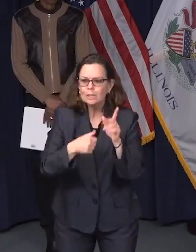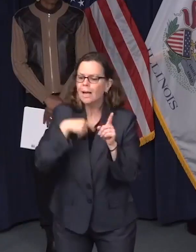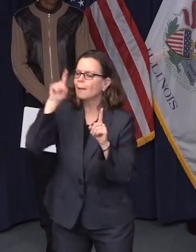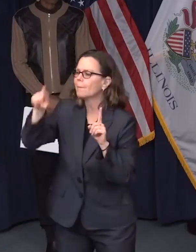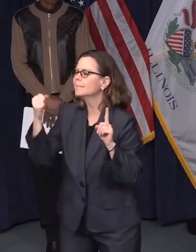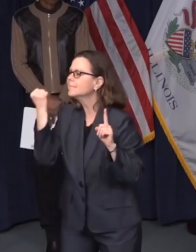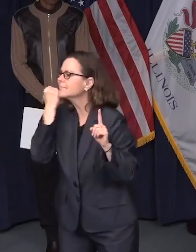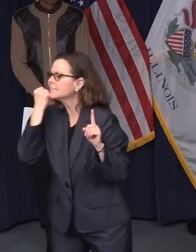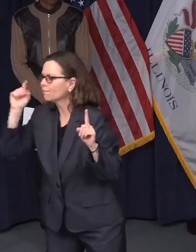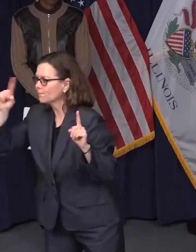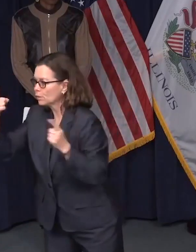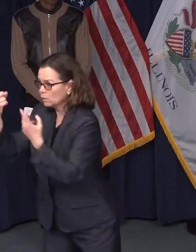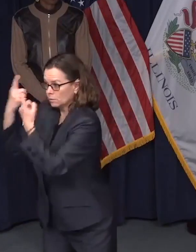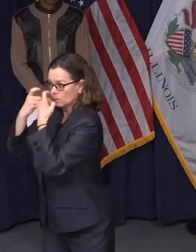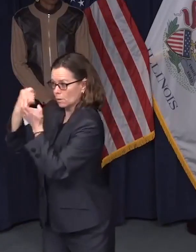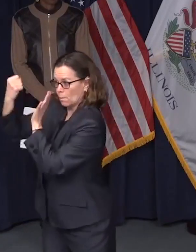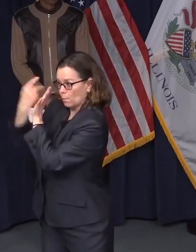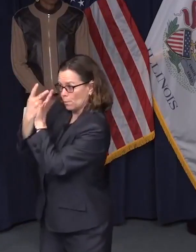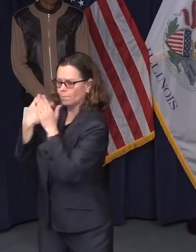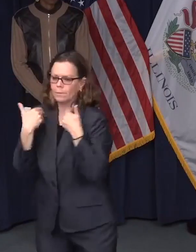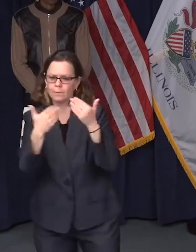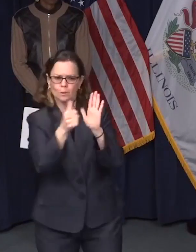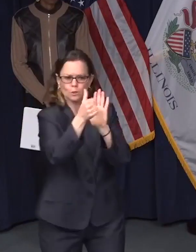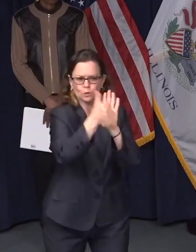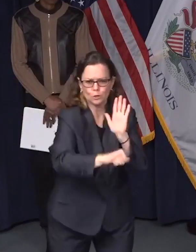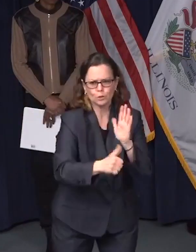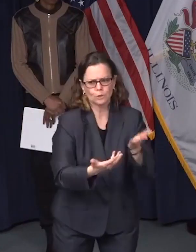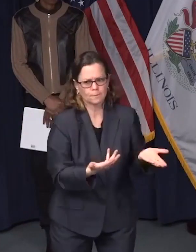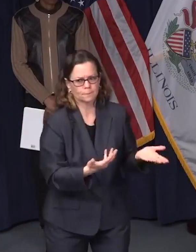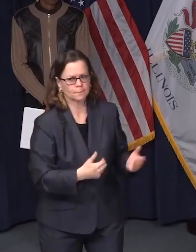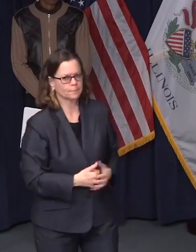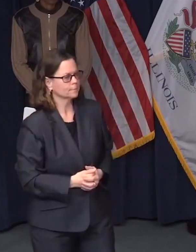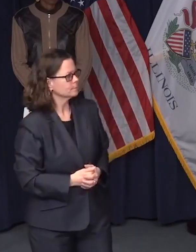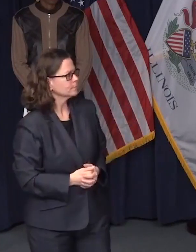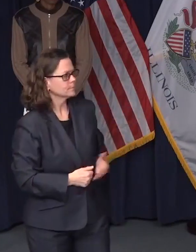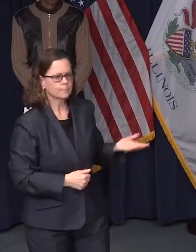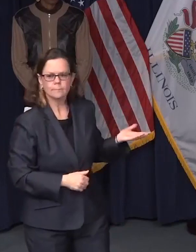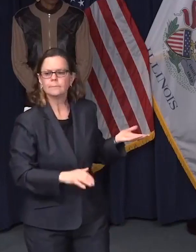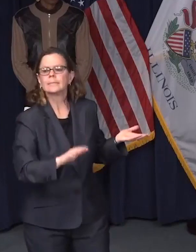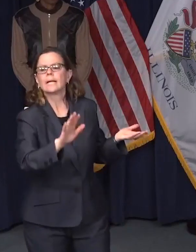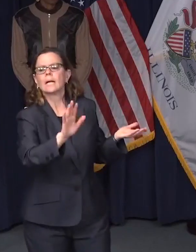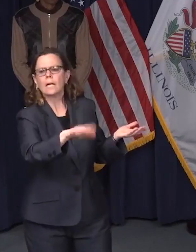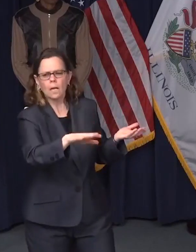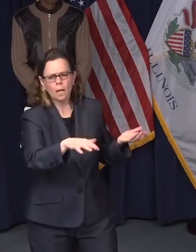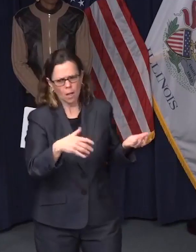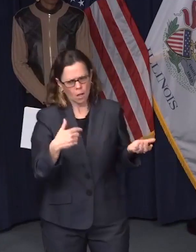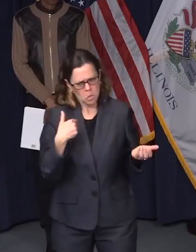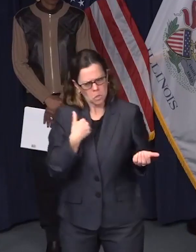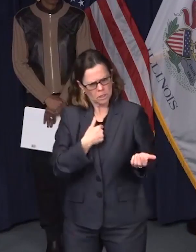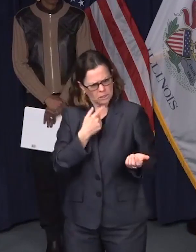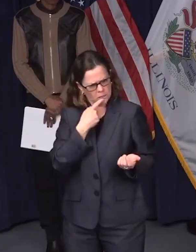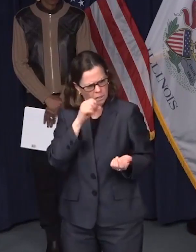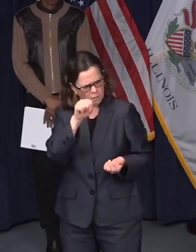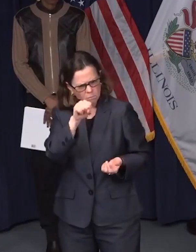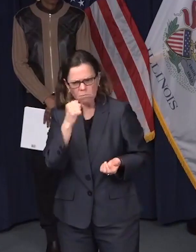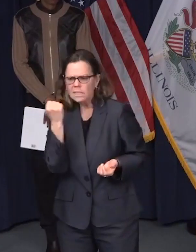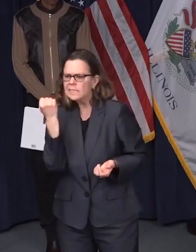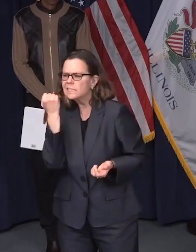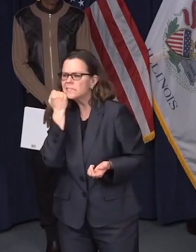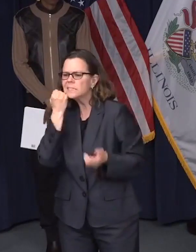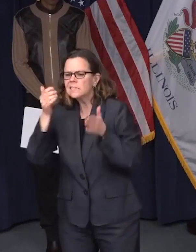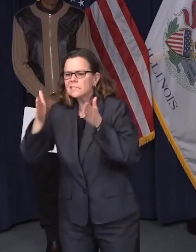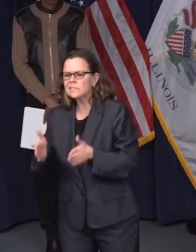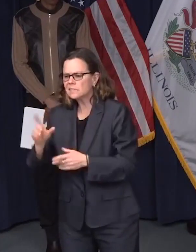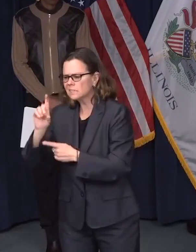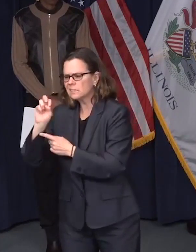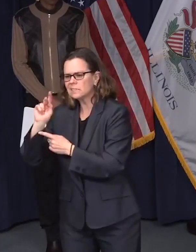They are, they have the ability to operate, but I know that many dentists have chosen not to open